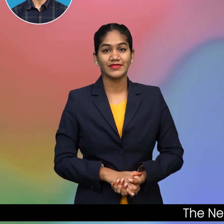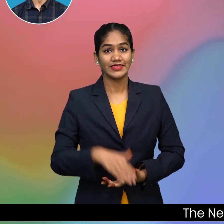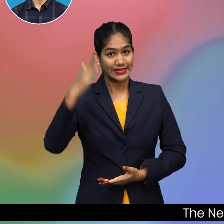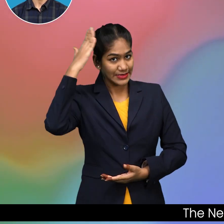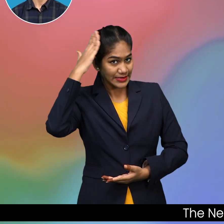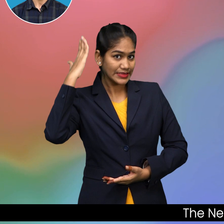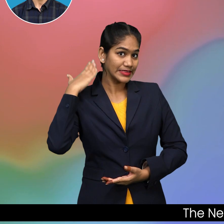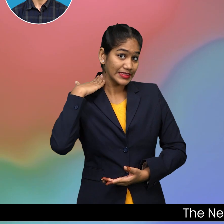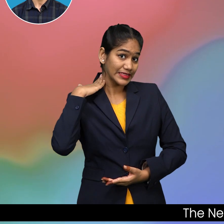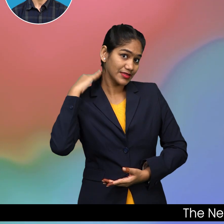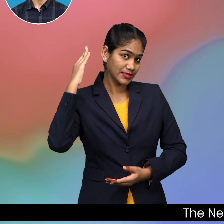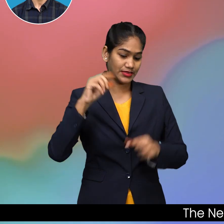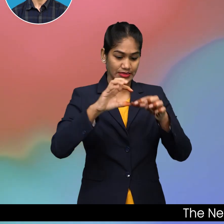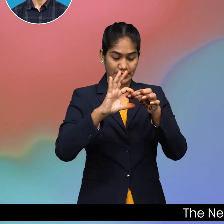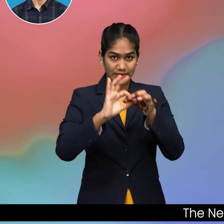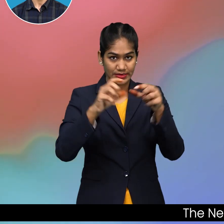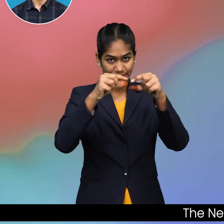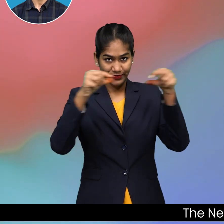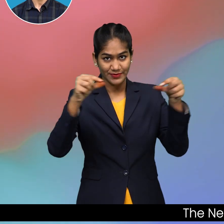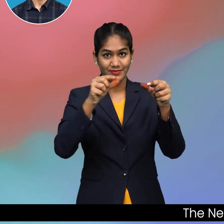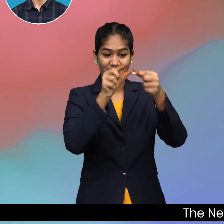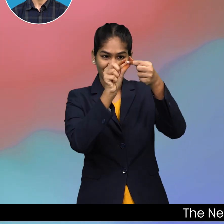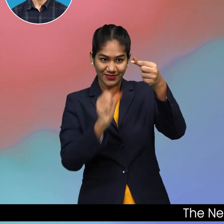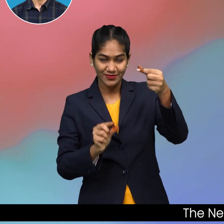The nervous system